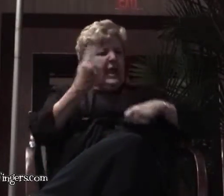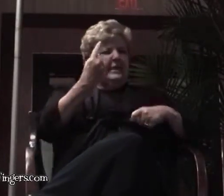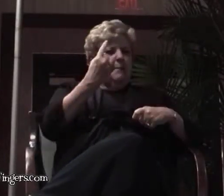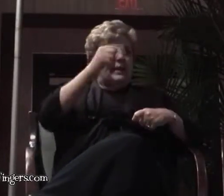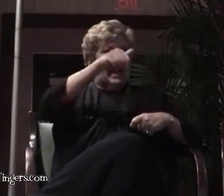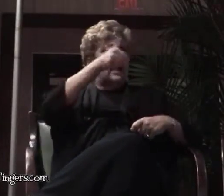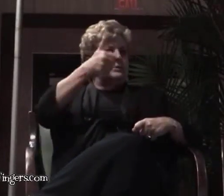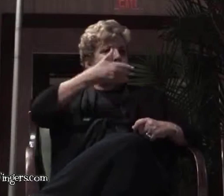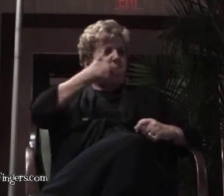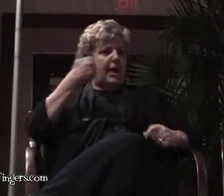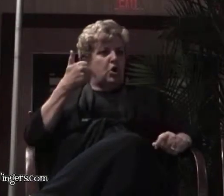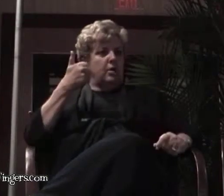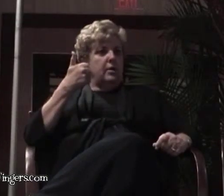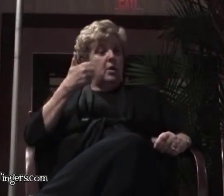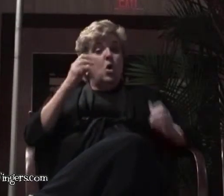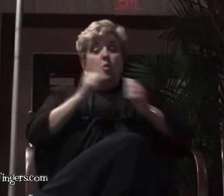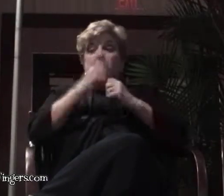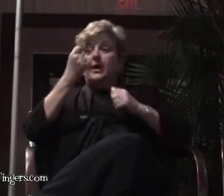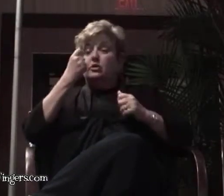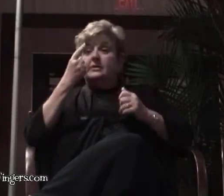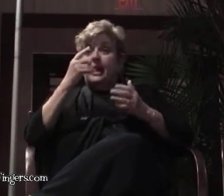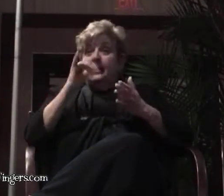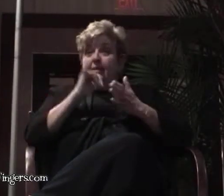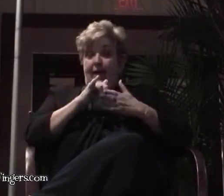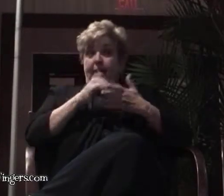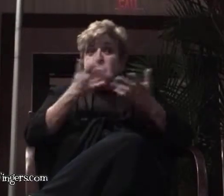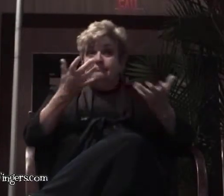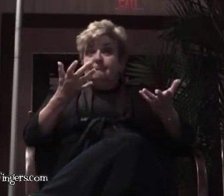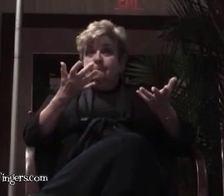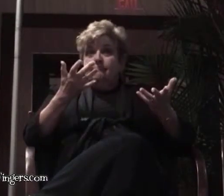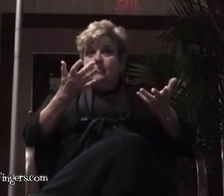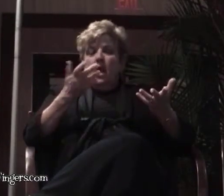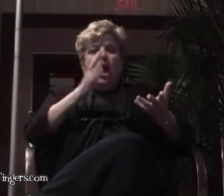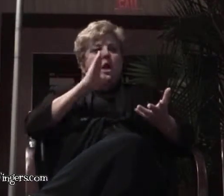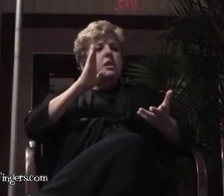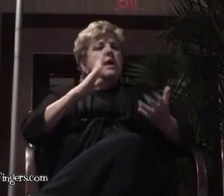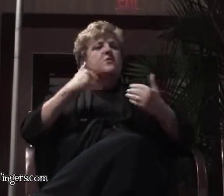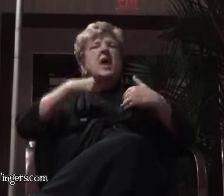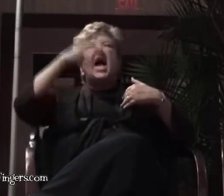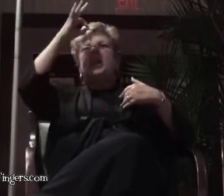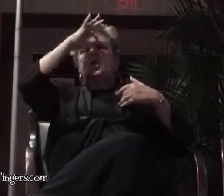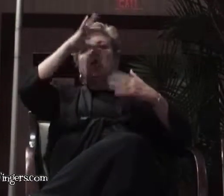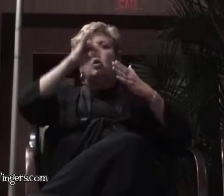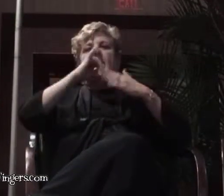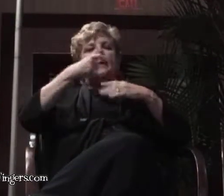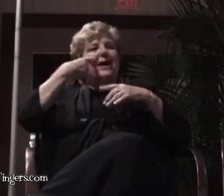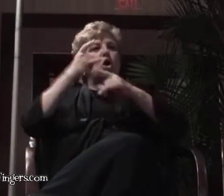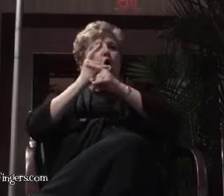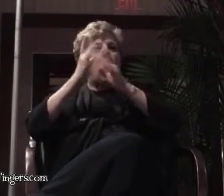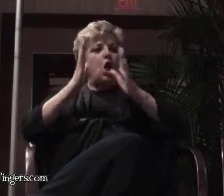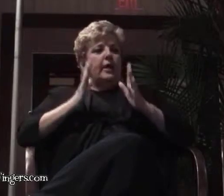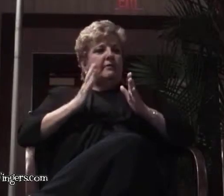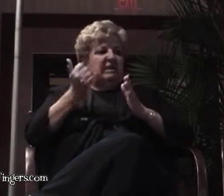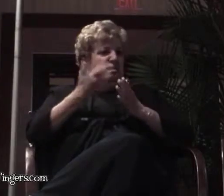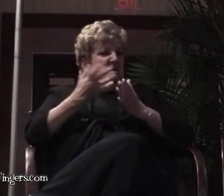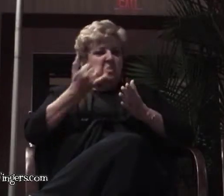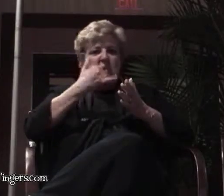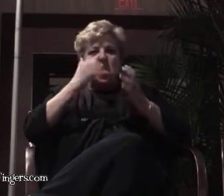that was the understanding that I went to treatment with. Never had a clue that I was an alcoholic. Never had a clue that there was anything wrong with me other than I've had a hard